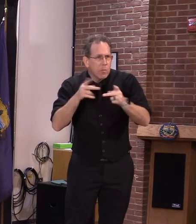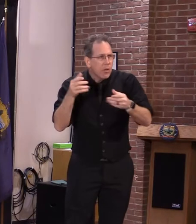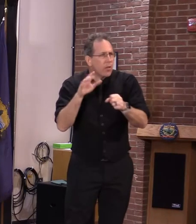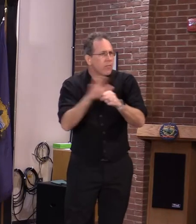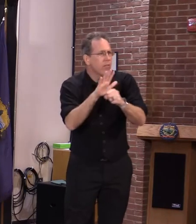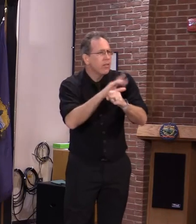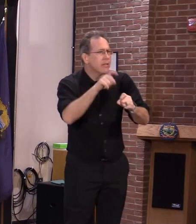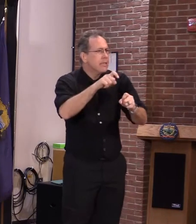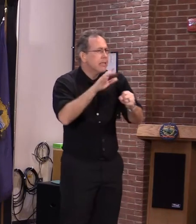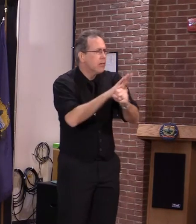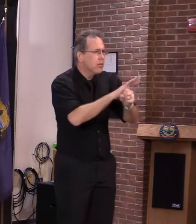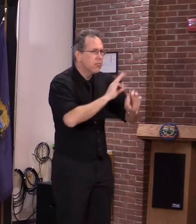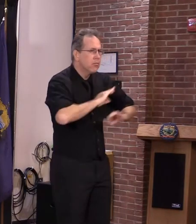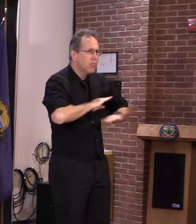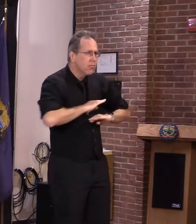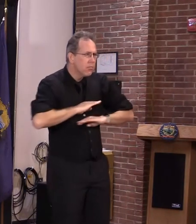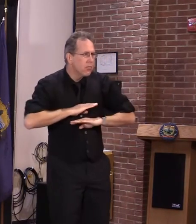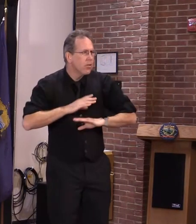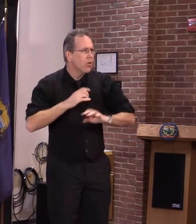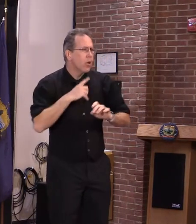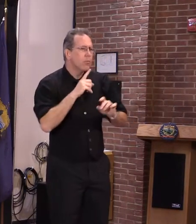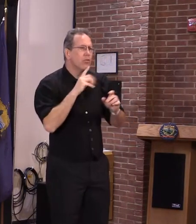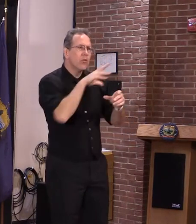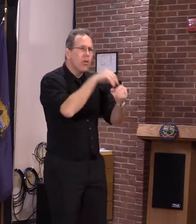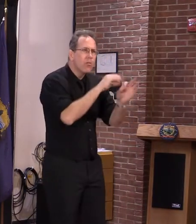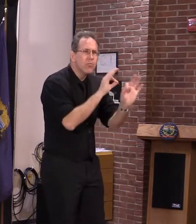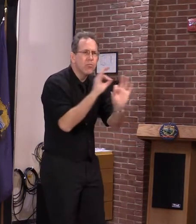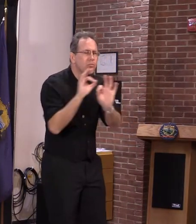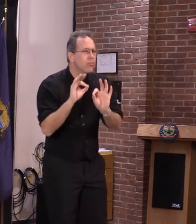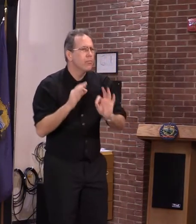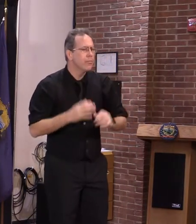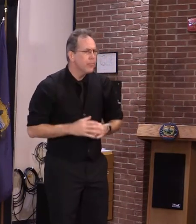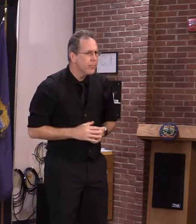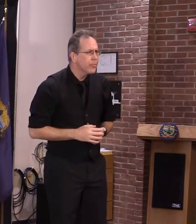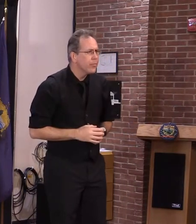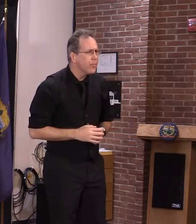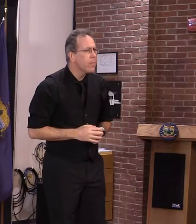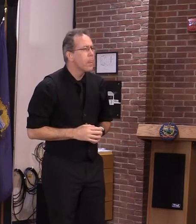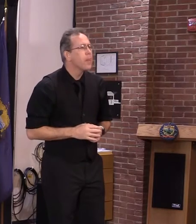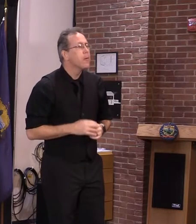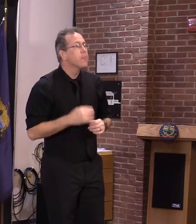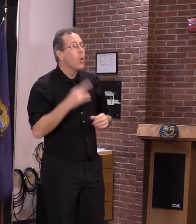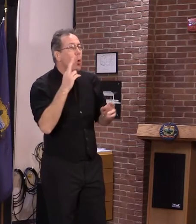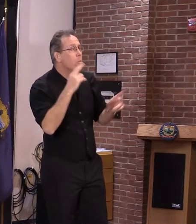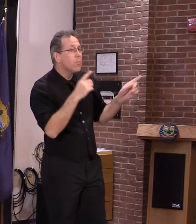healthcare being one. So we hope the legislature, it seems as though